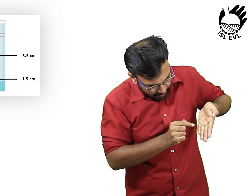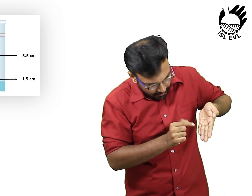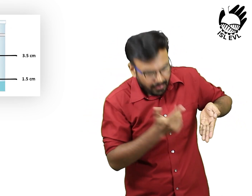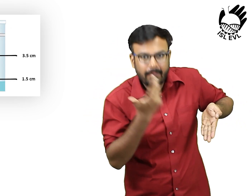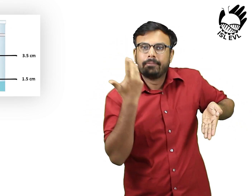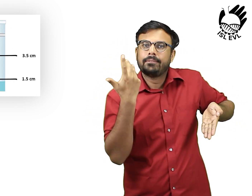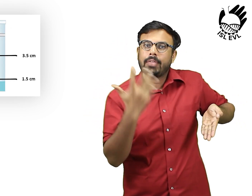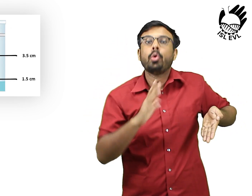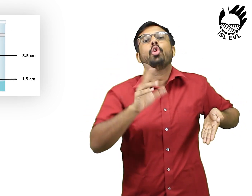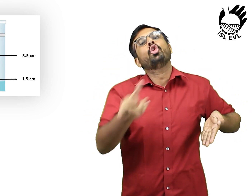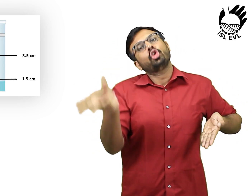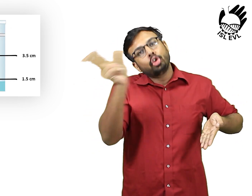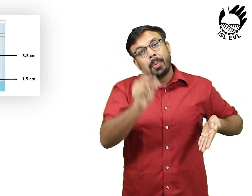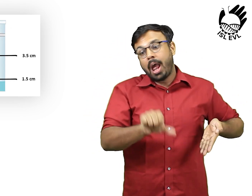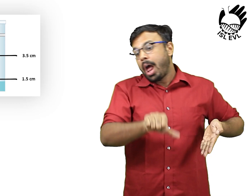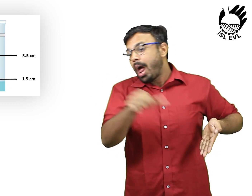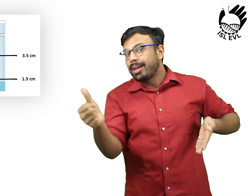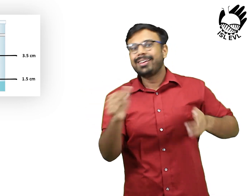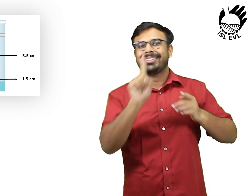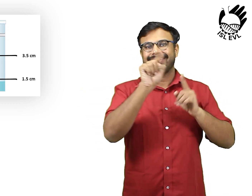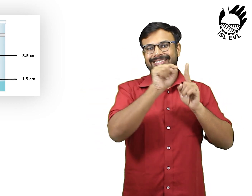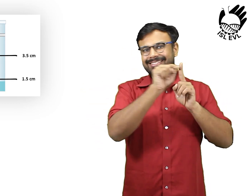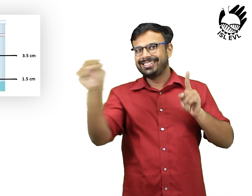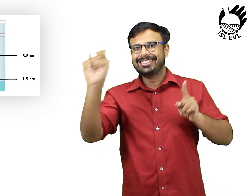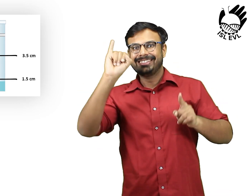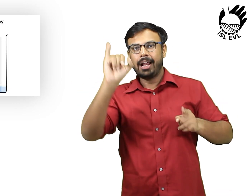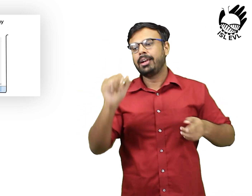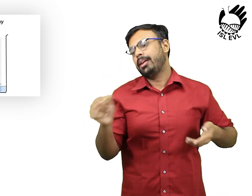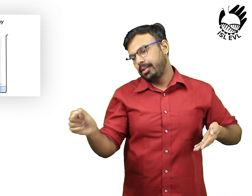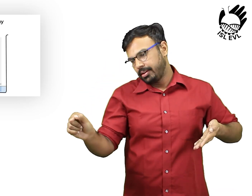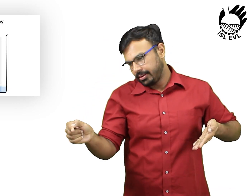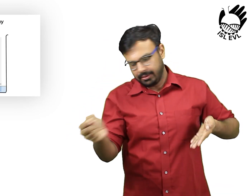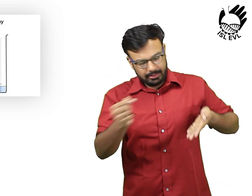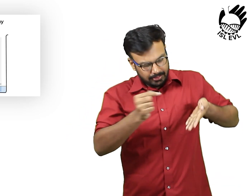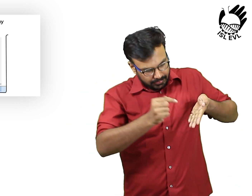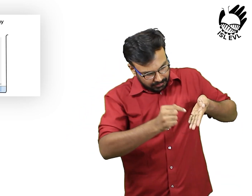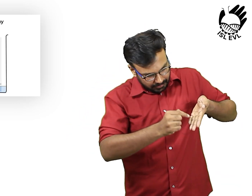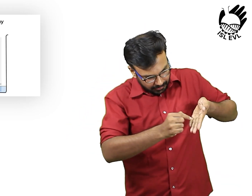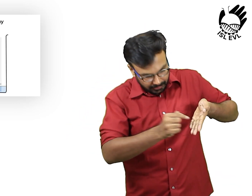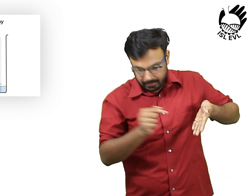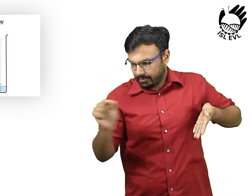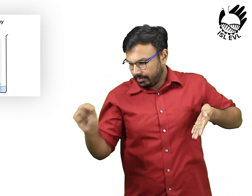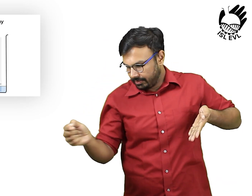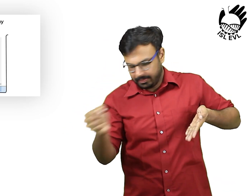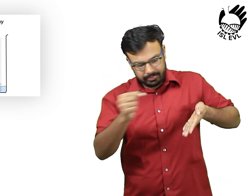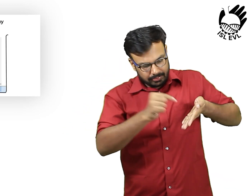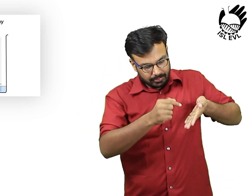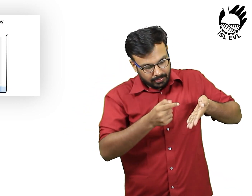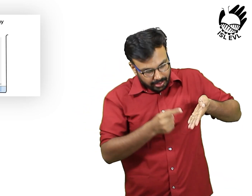Allow the spot to dry and then mark underneath it in pencil which sample it is.